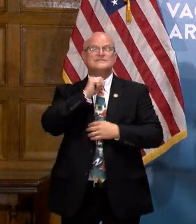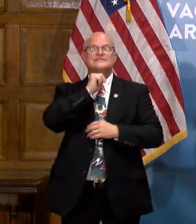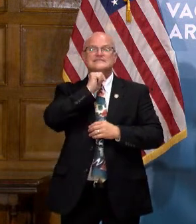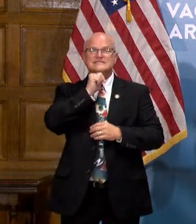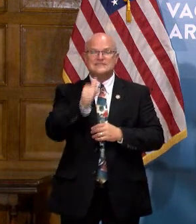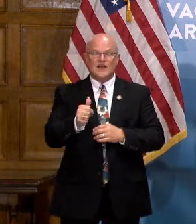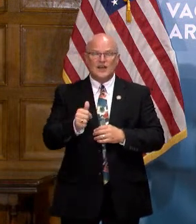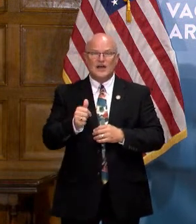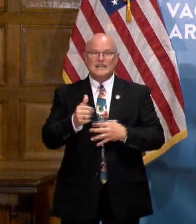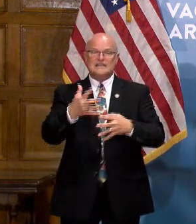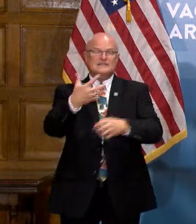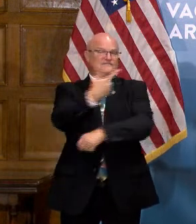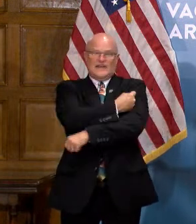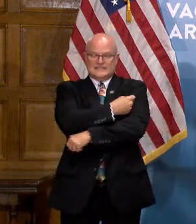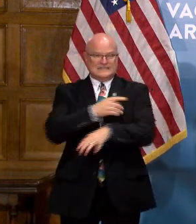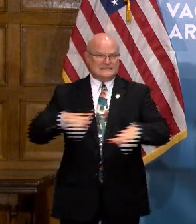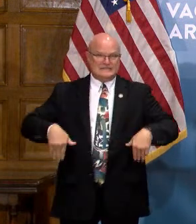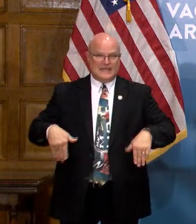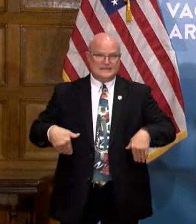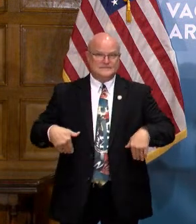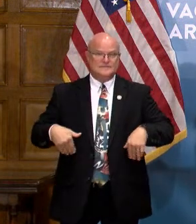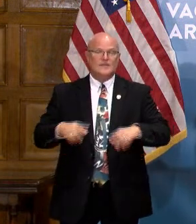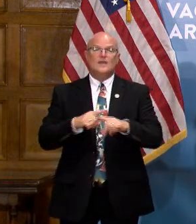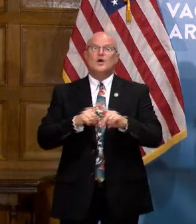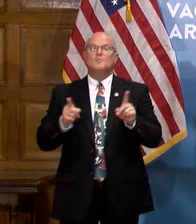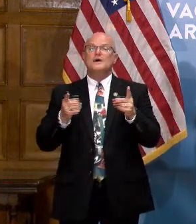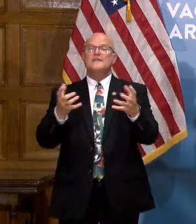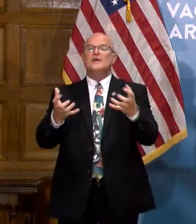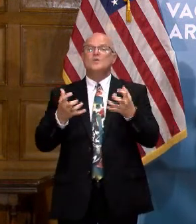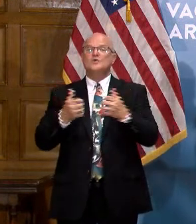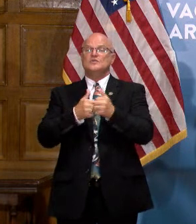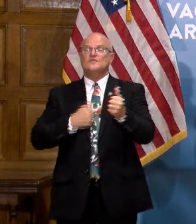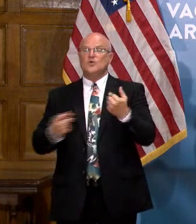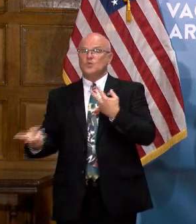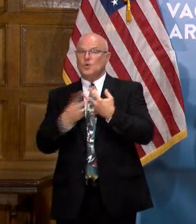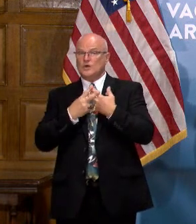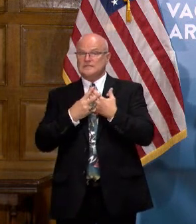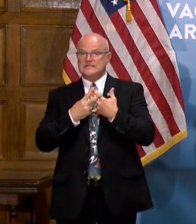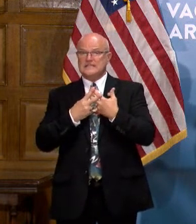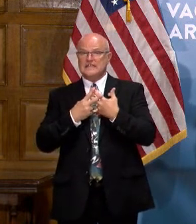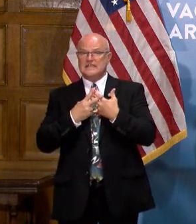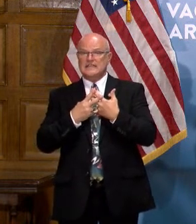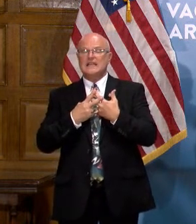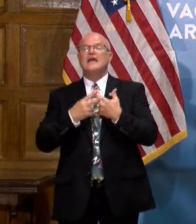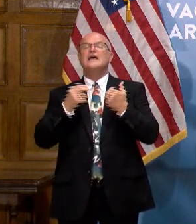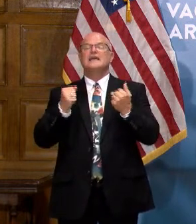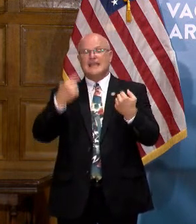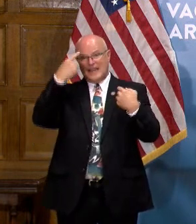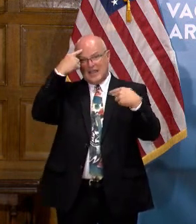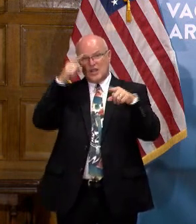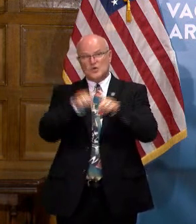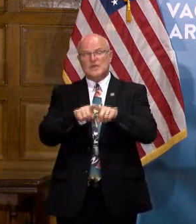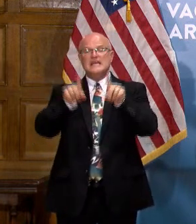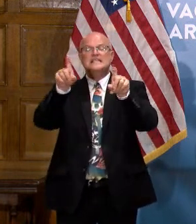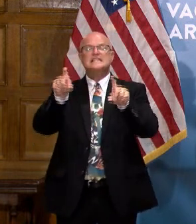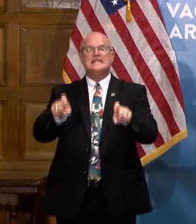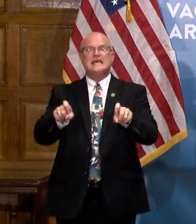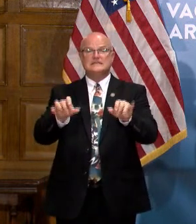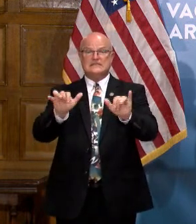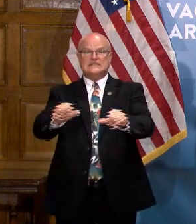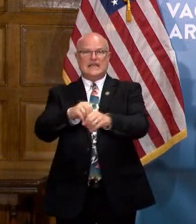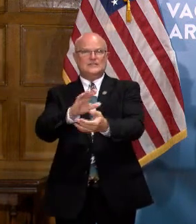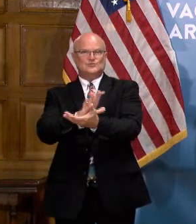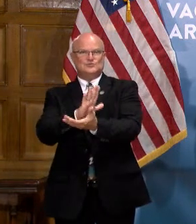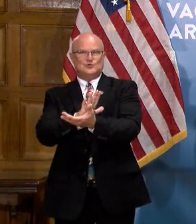not get vaccinated, but they want to avoid quarantine, they can agree to test to stay in